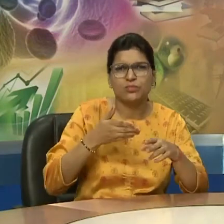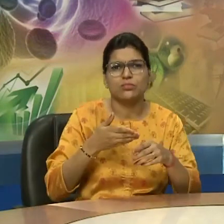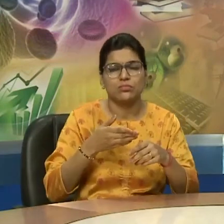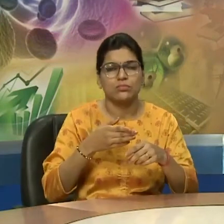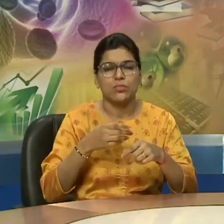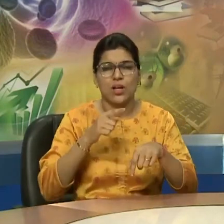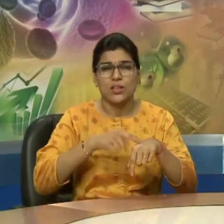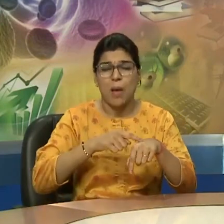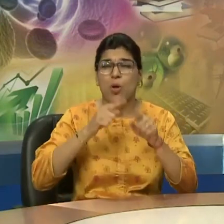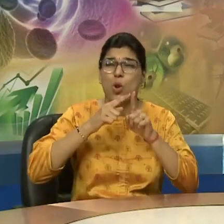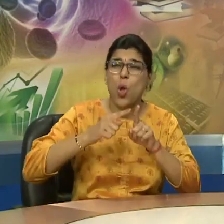It can combat